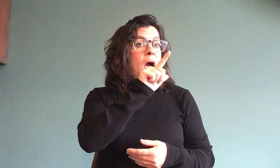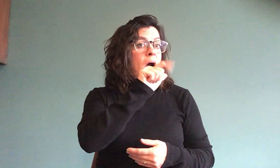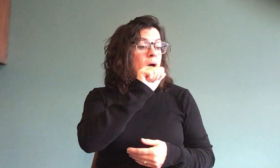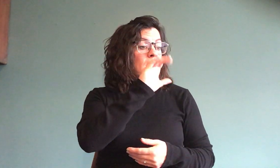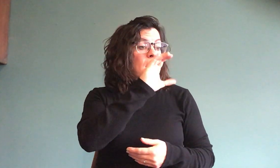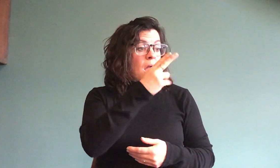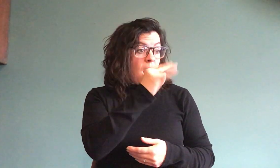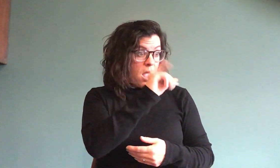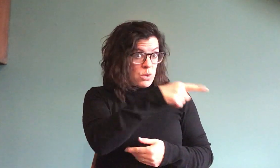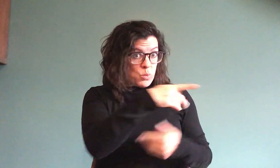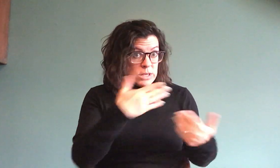Okay. So